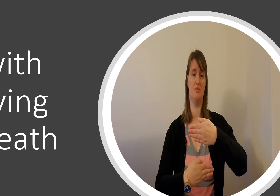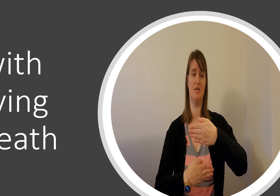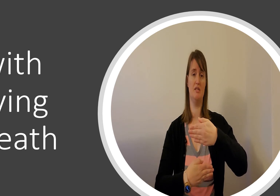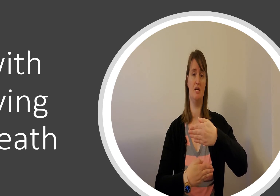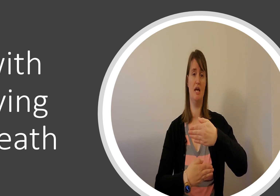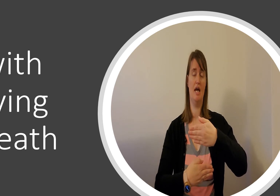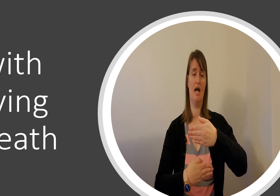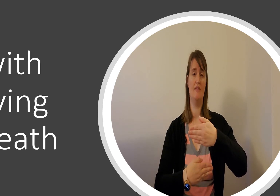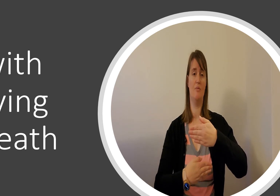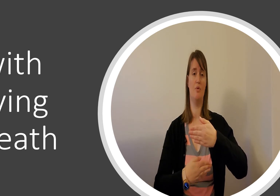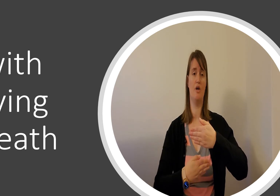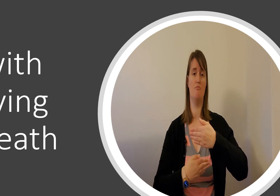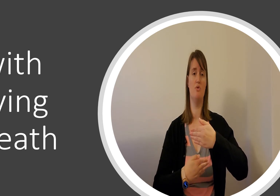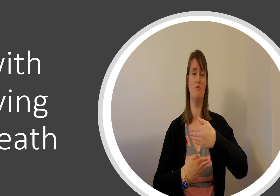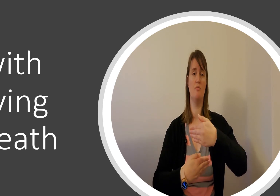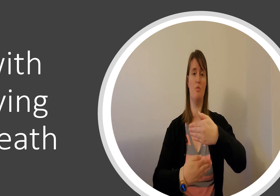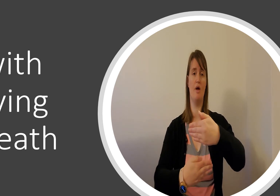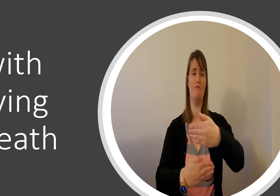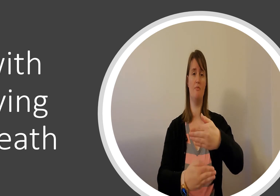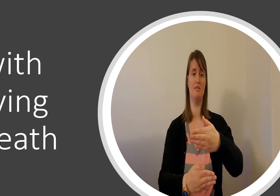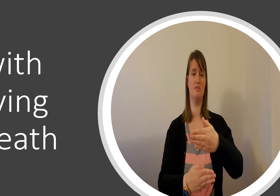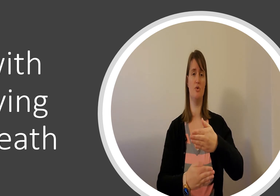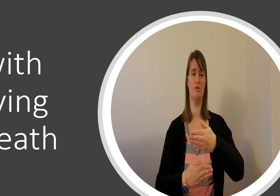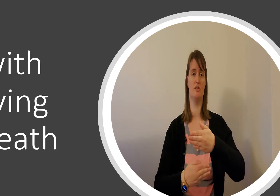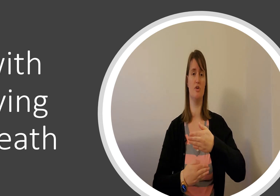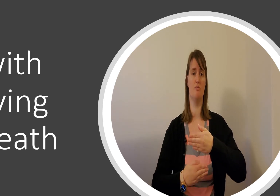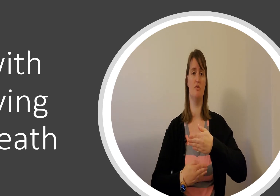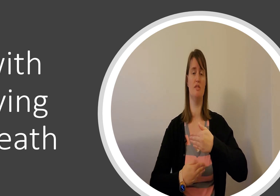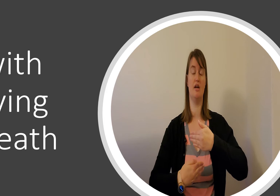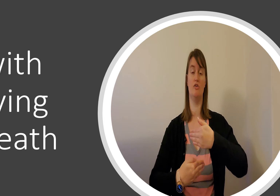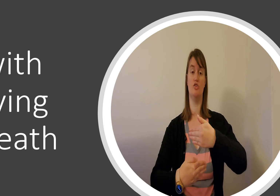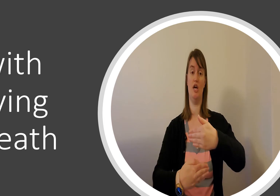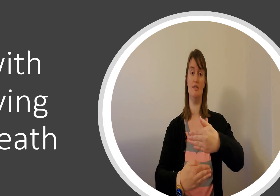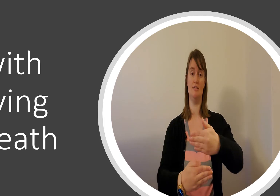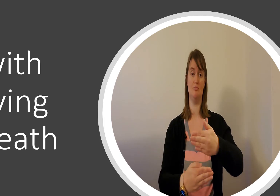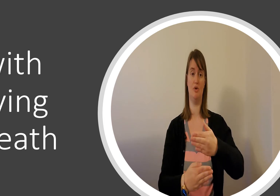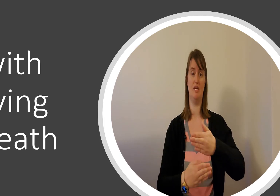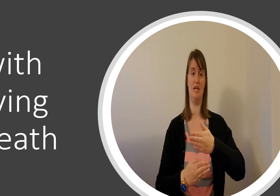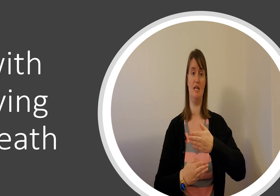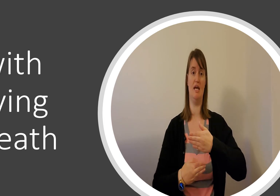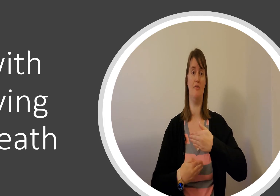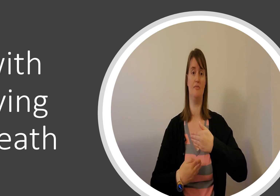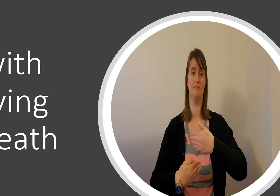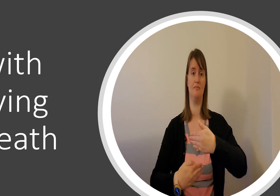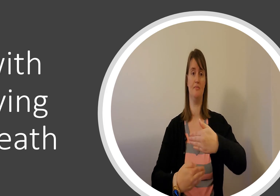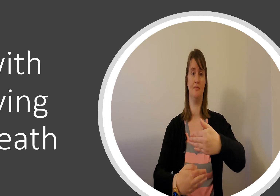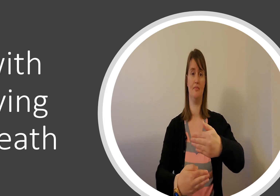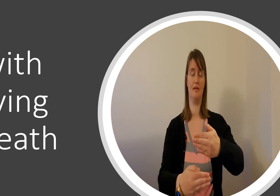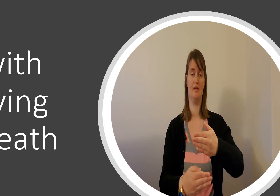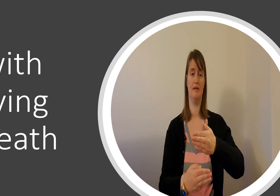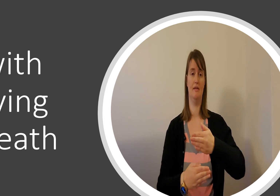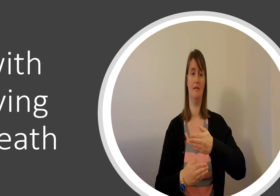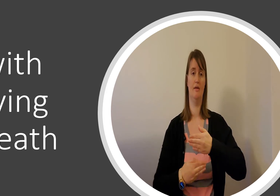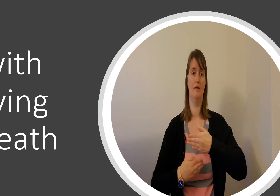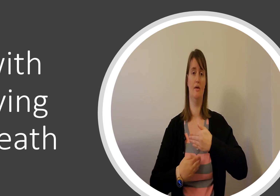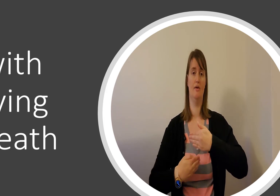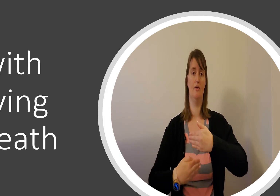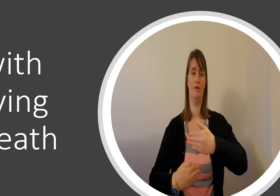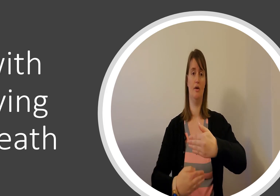in between it, and then we're going to move them away from us and towards us, almost like our chest is breathing in and out.